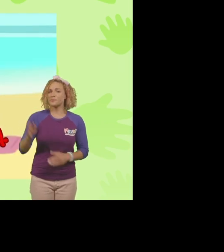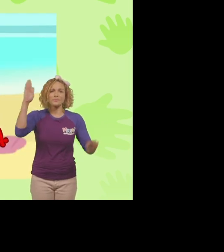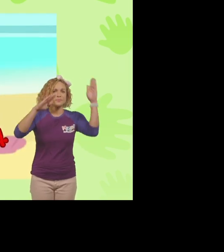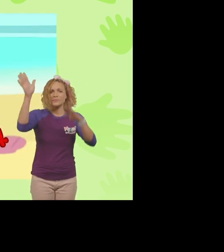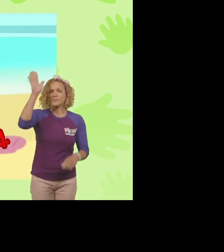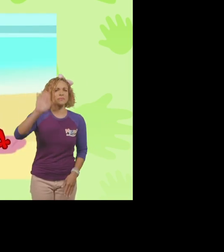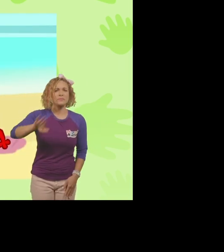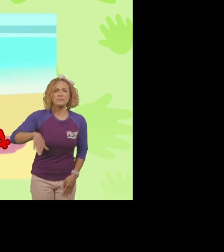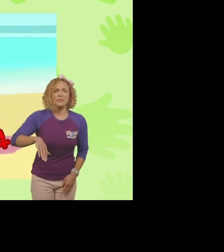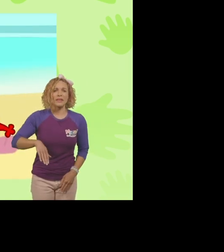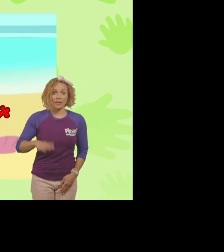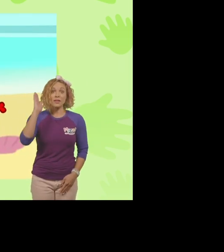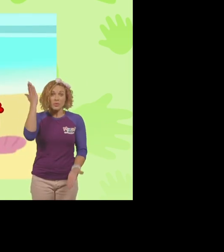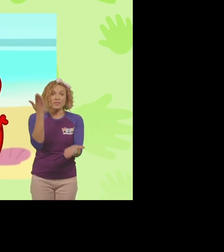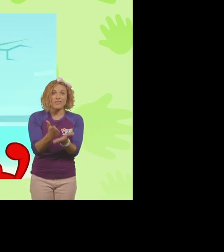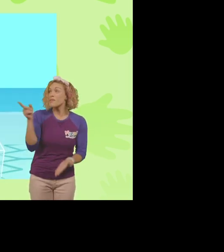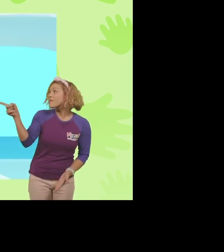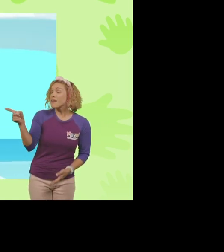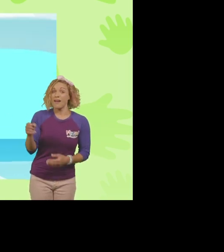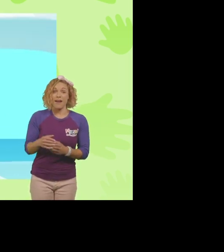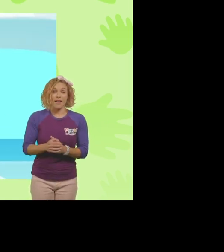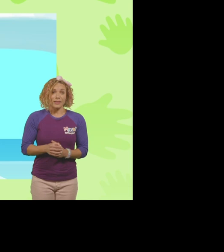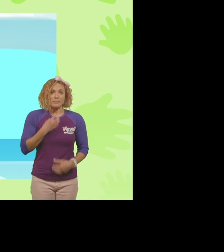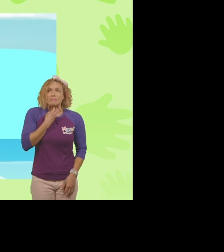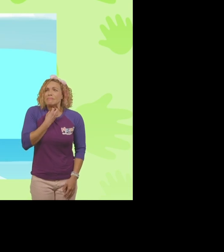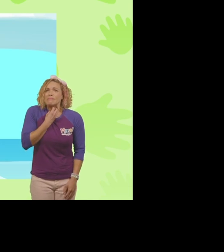Don't worry, Daddy. We're going to stop them.